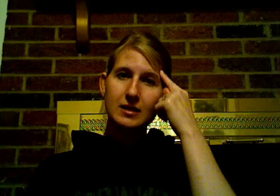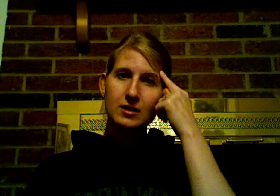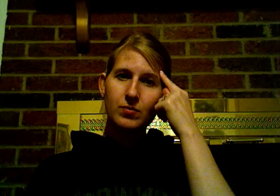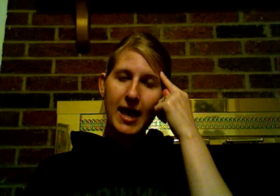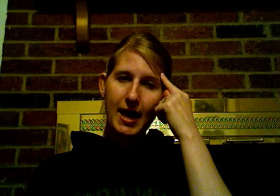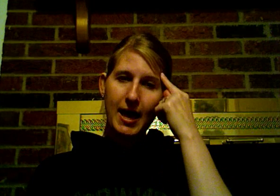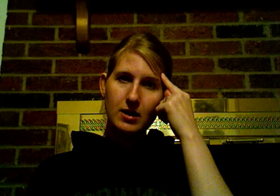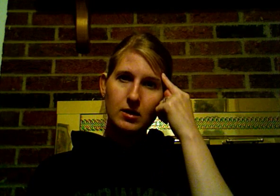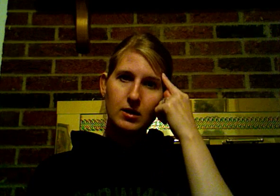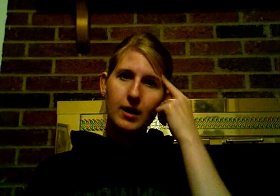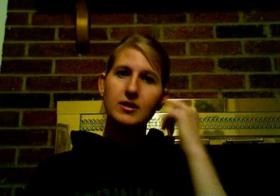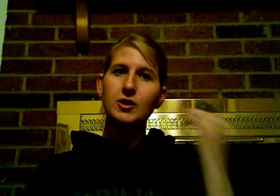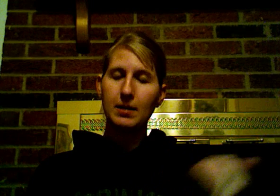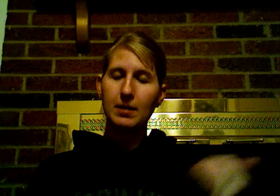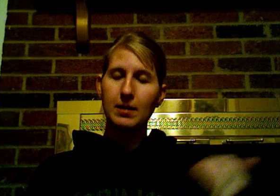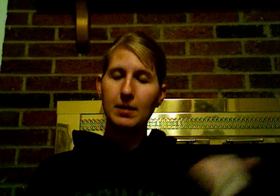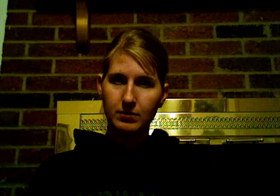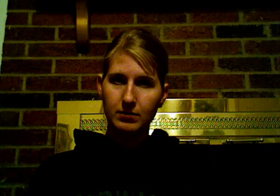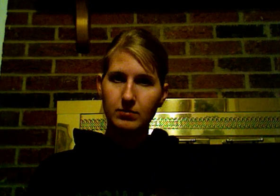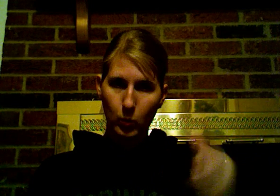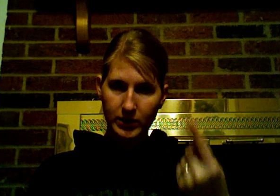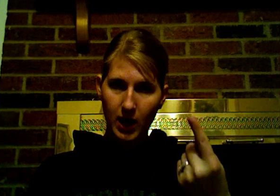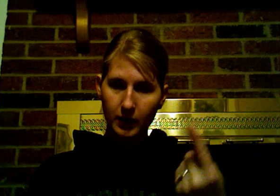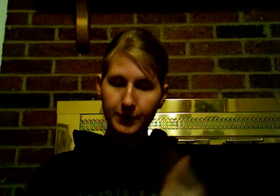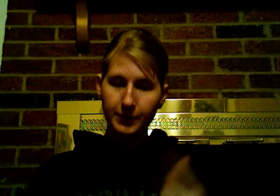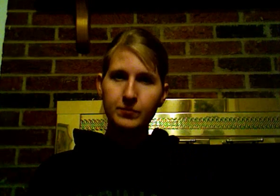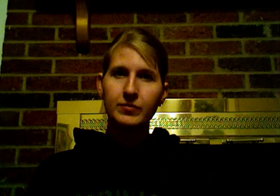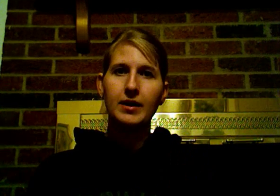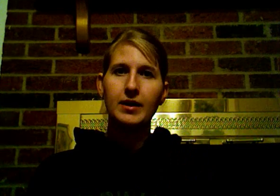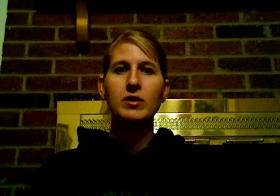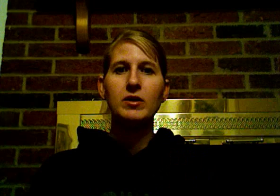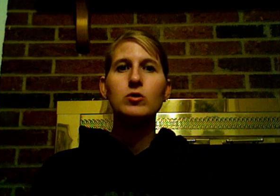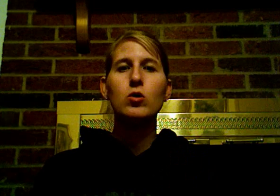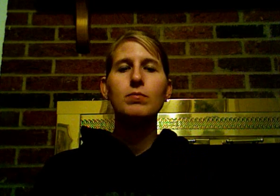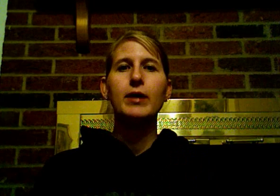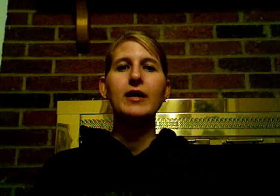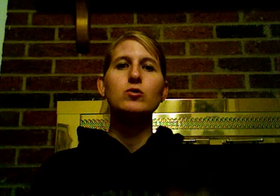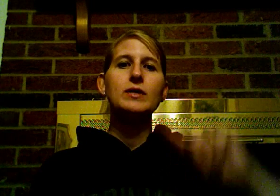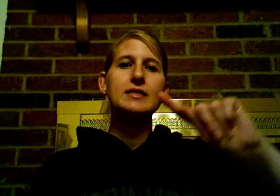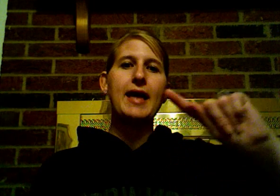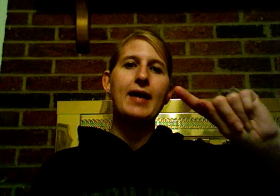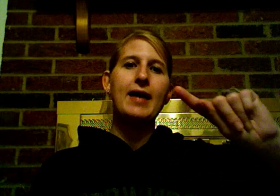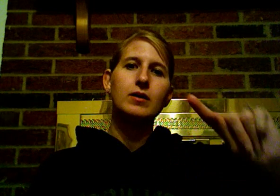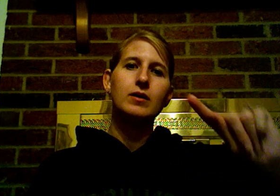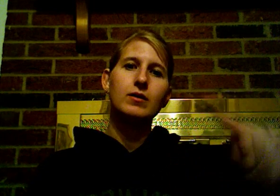is from the head until you get up to the $1. And then when you incorporate, you twist that,